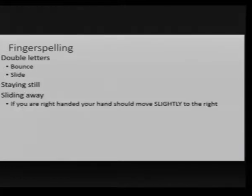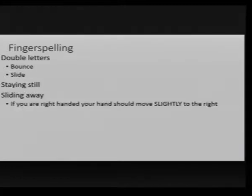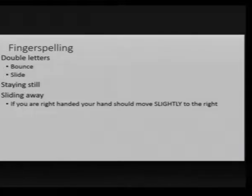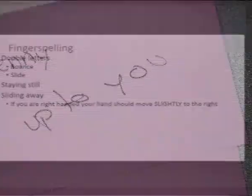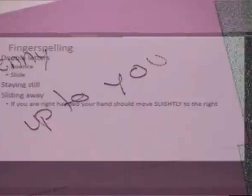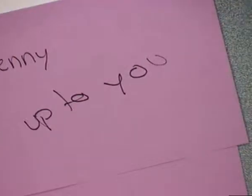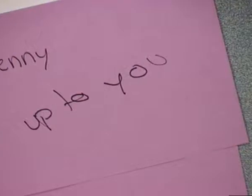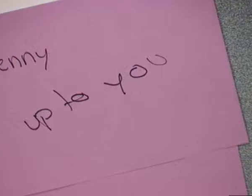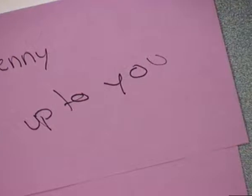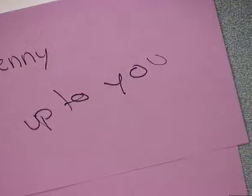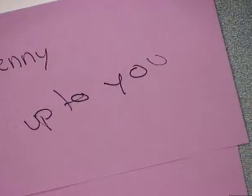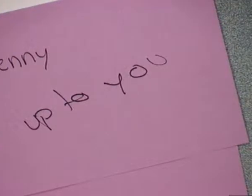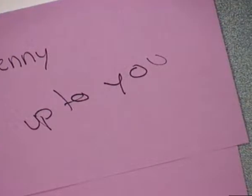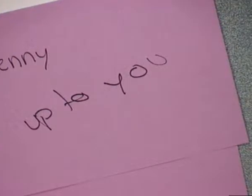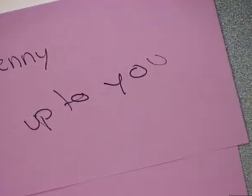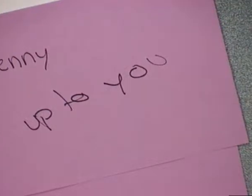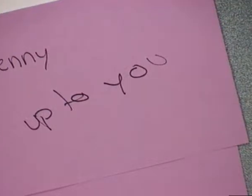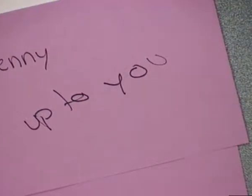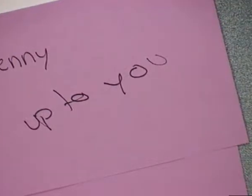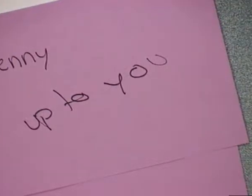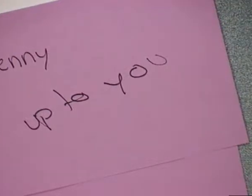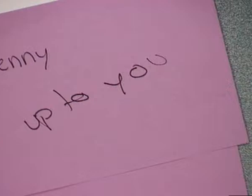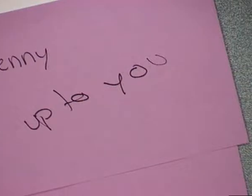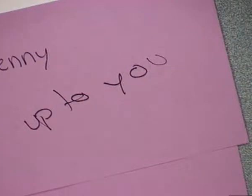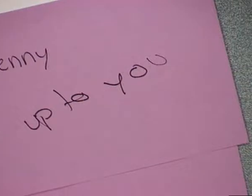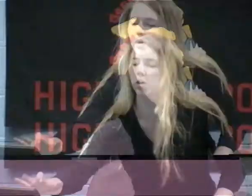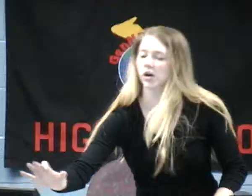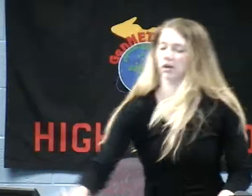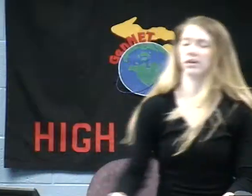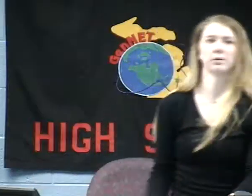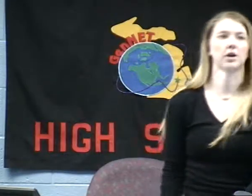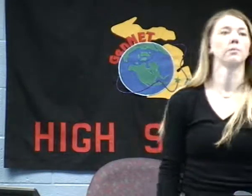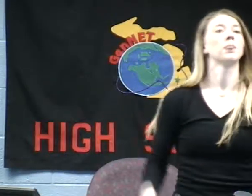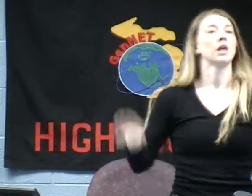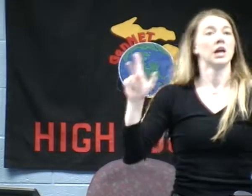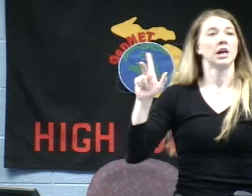right. I don't mean you are, oh my gosh, work. There we go.